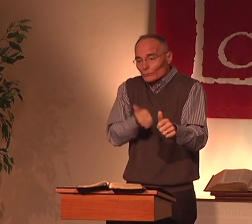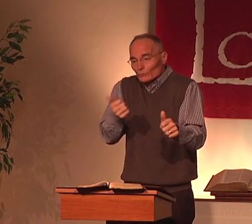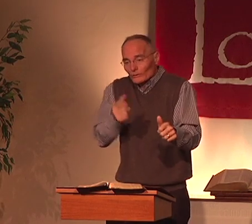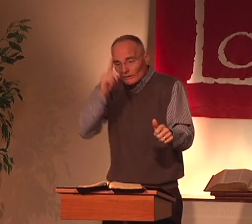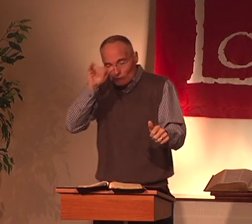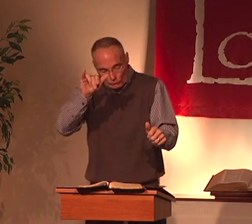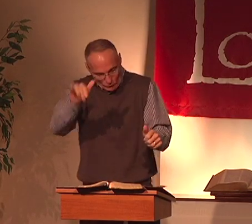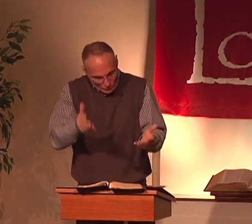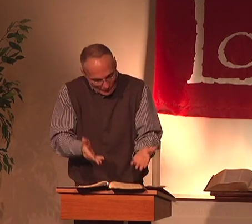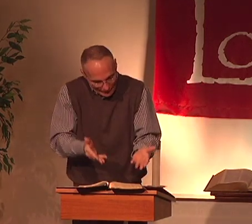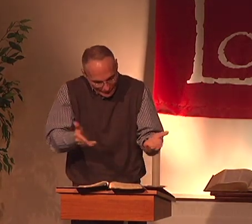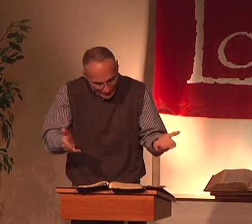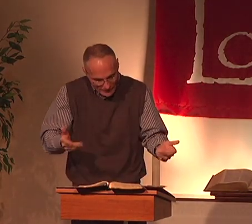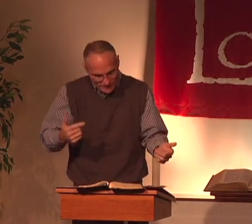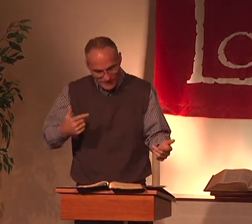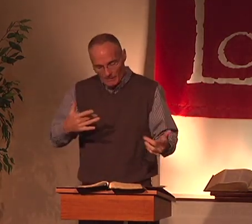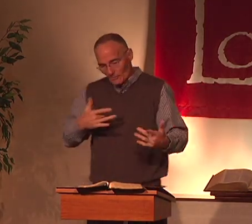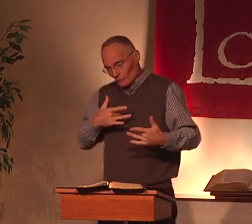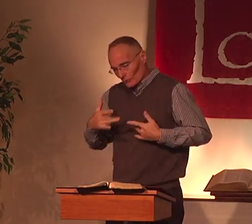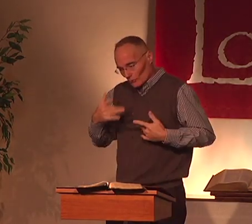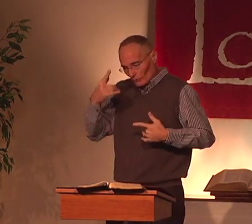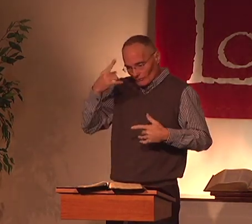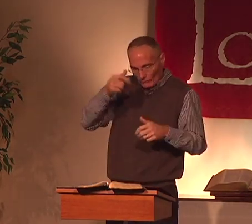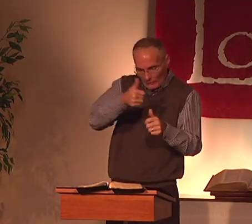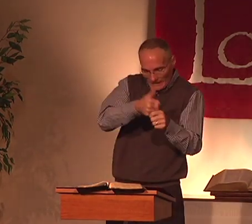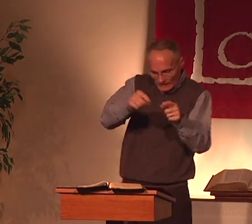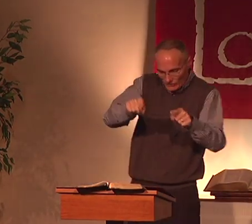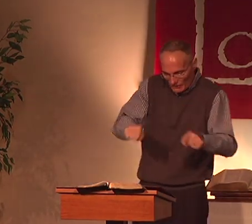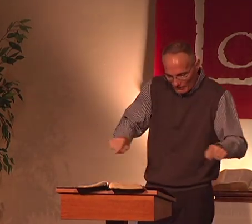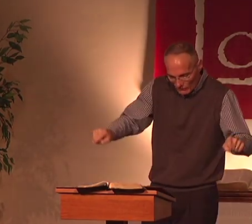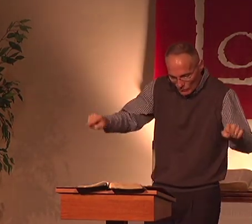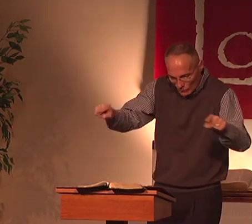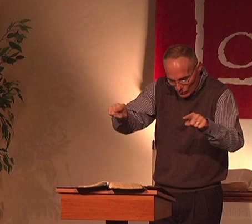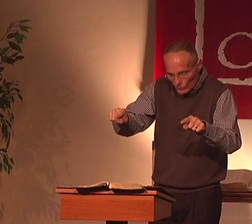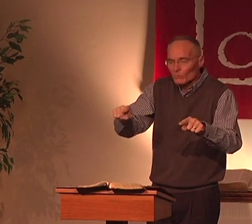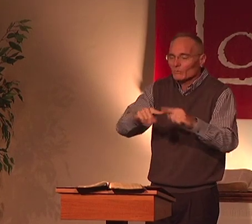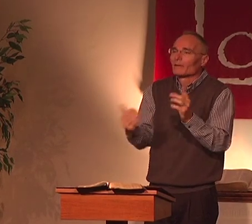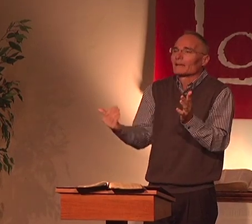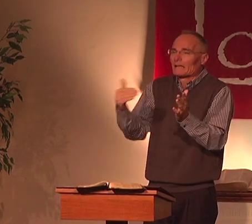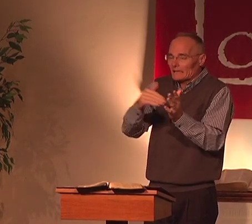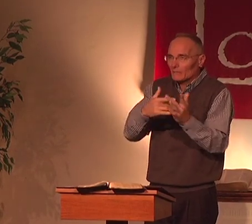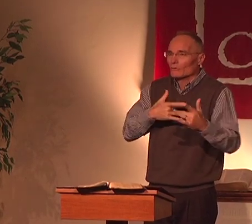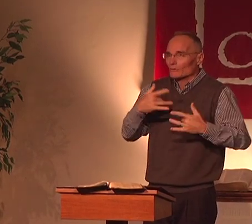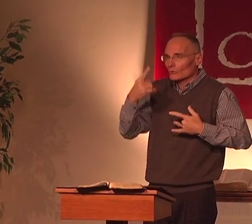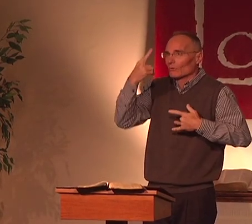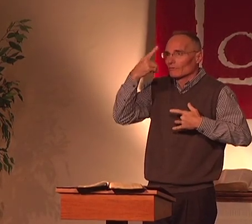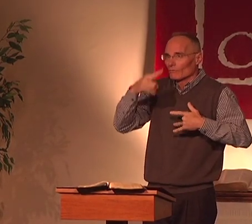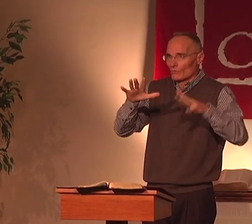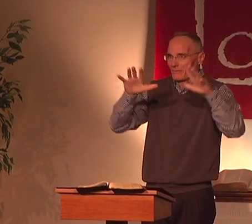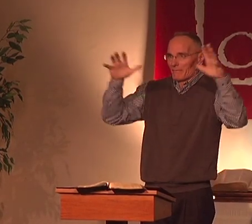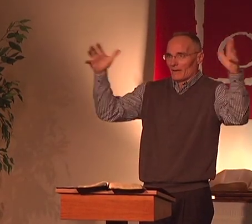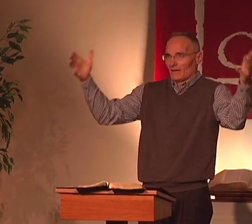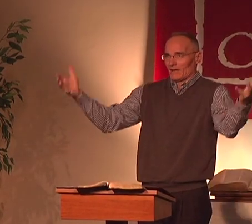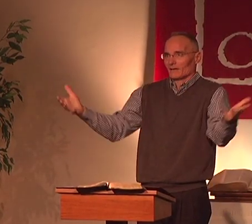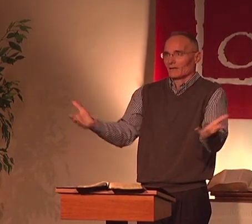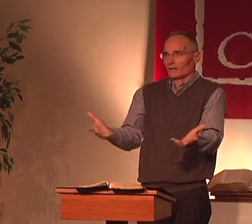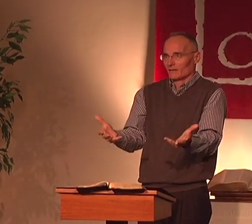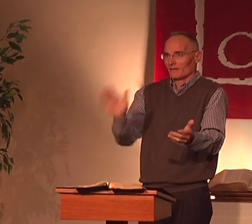We're not really pursuing Eternal things I'm concerned for each of you But again I'm also concerned For the